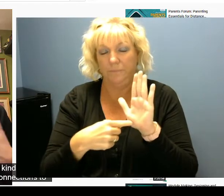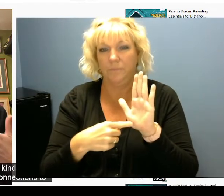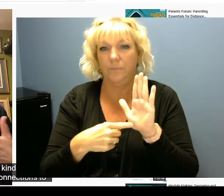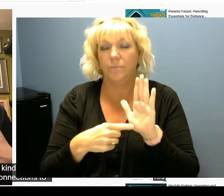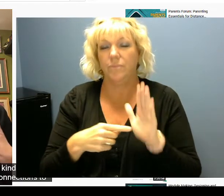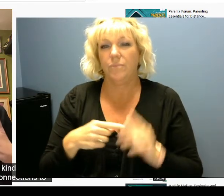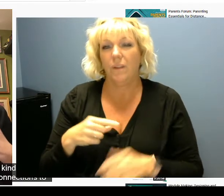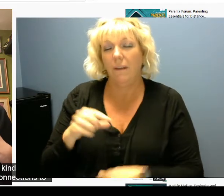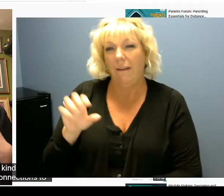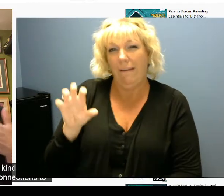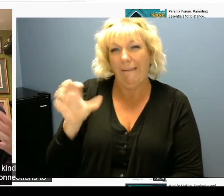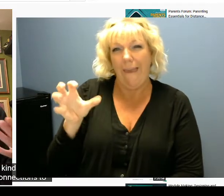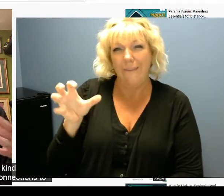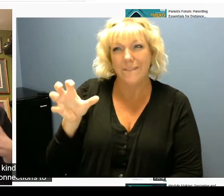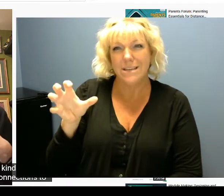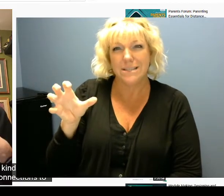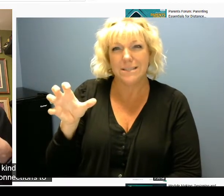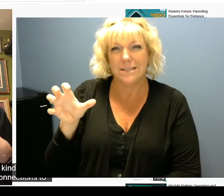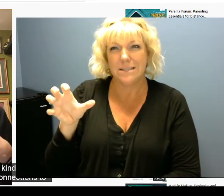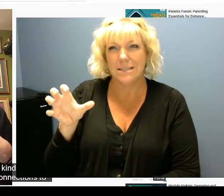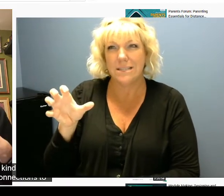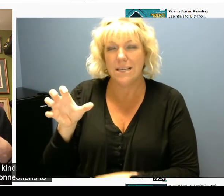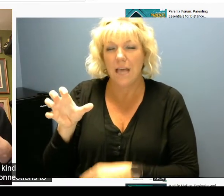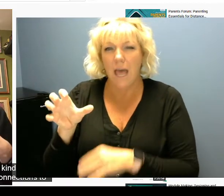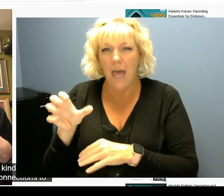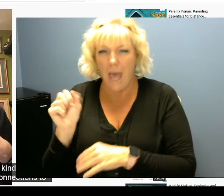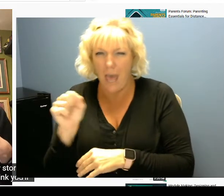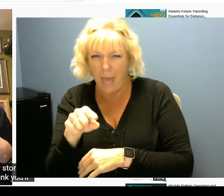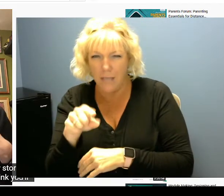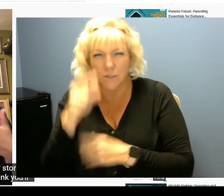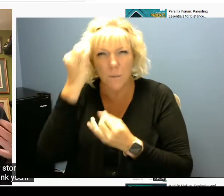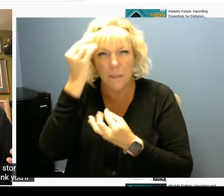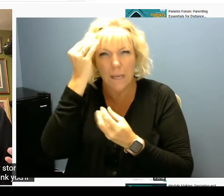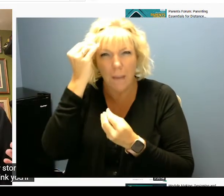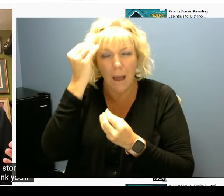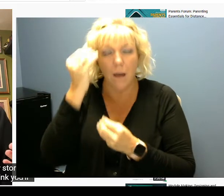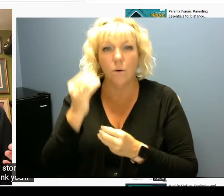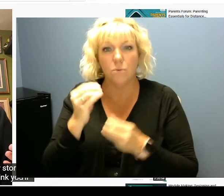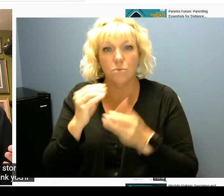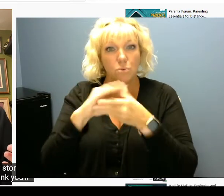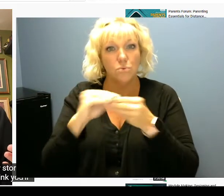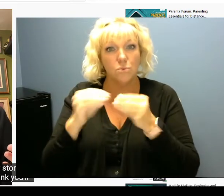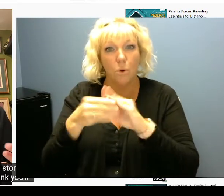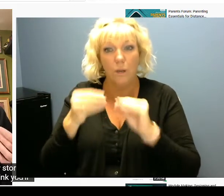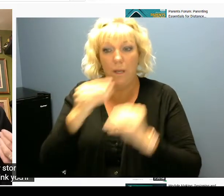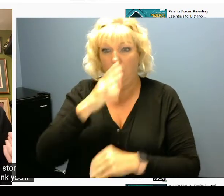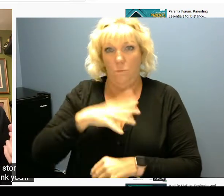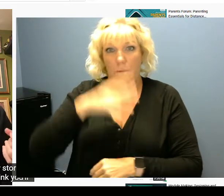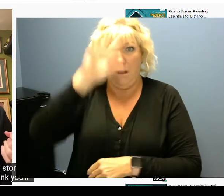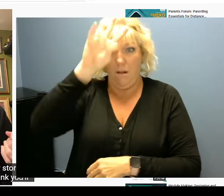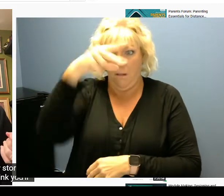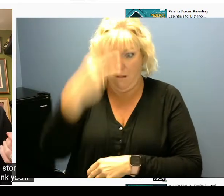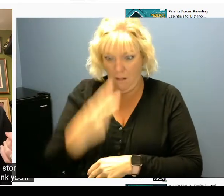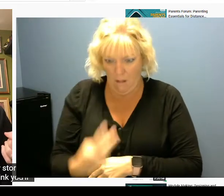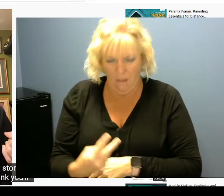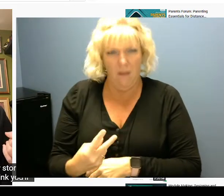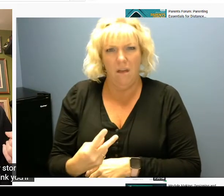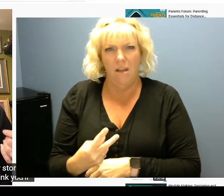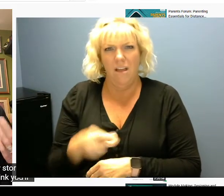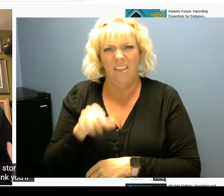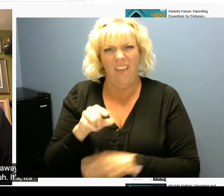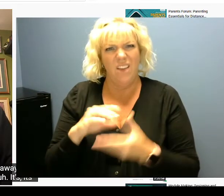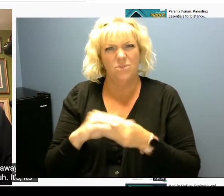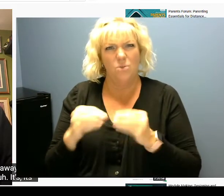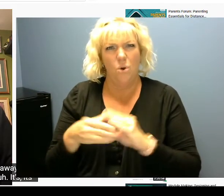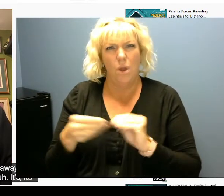module is to kind of think about, like, where do you see some connections to the women who fell from the sky story that we started off with? And I